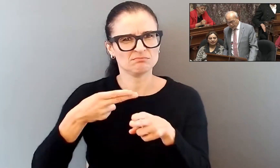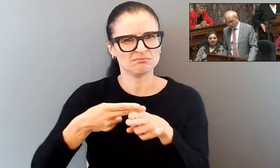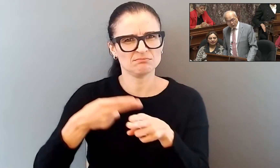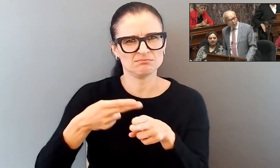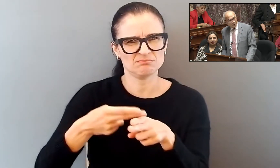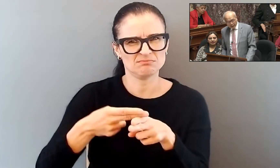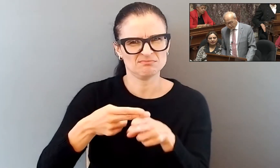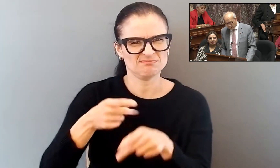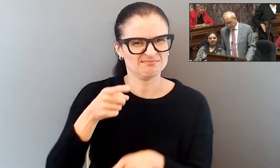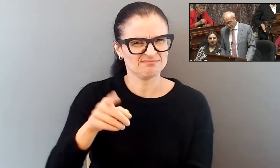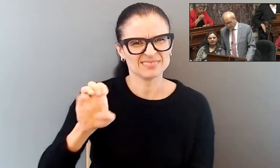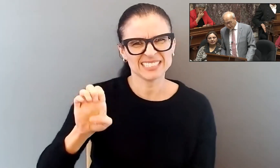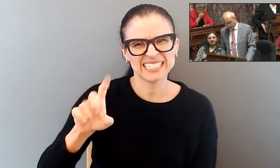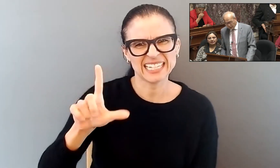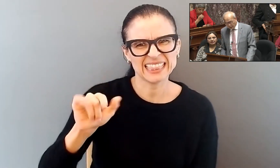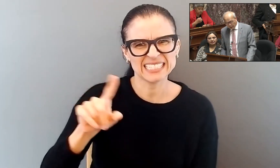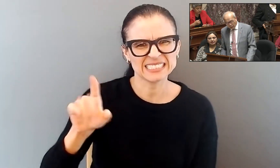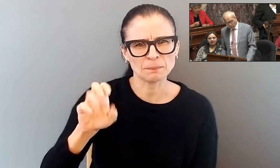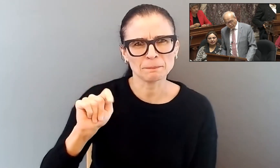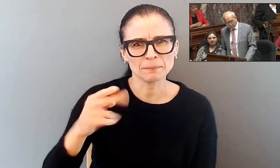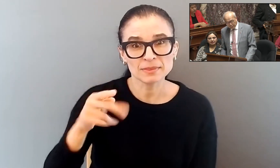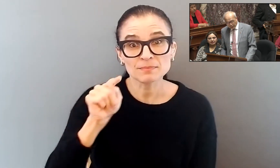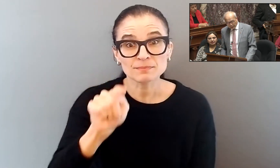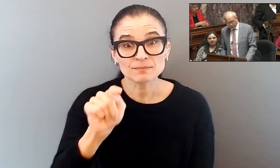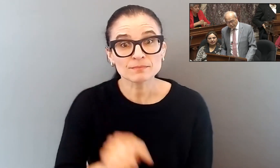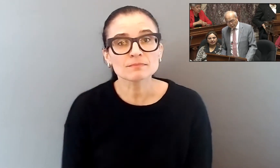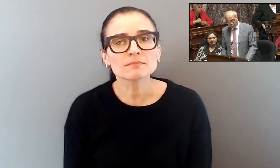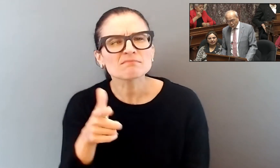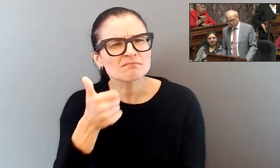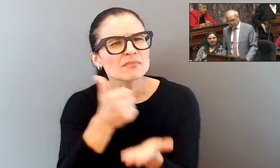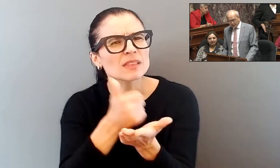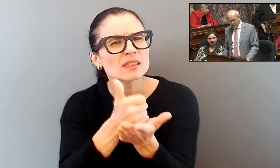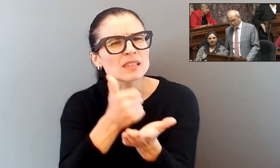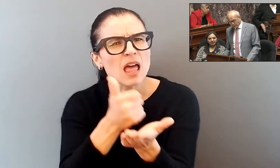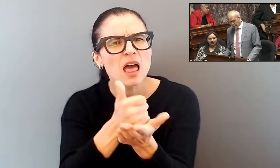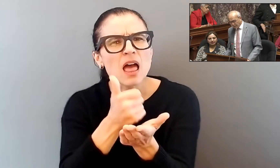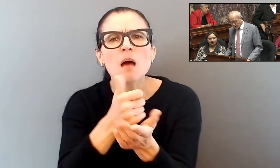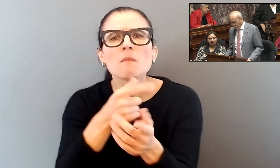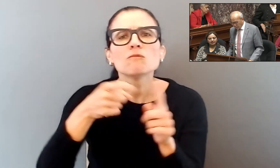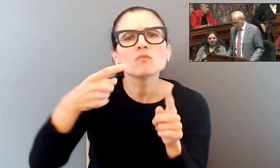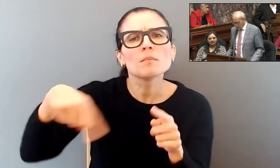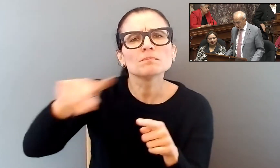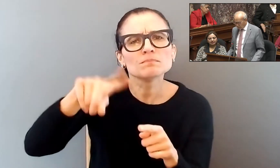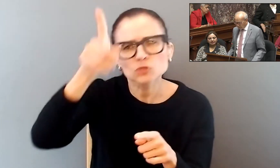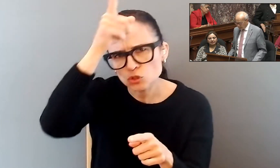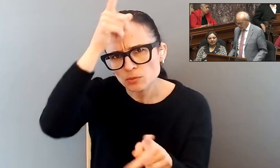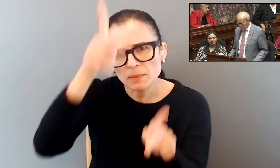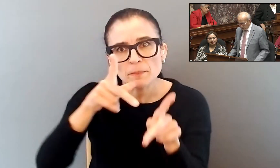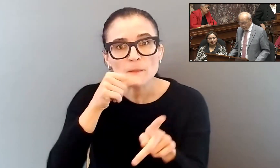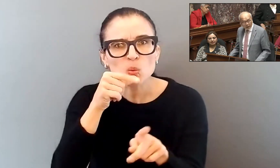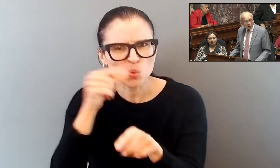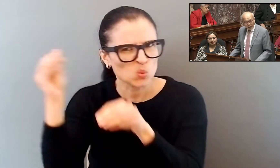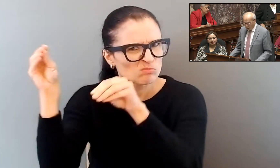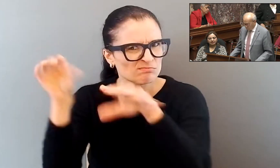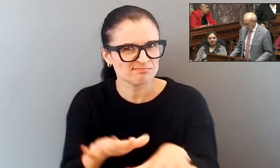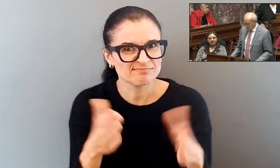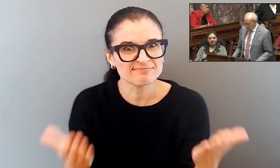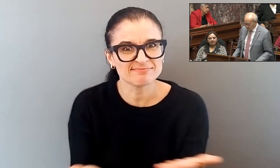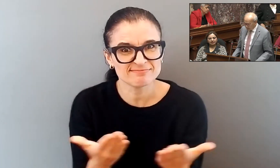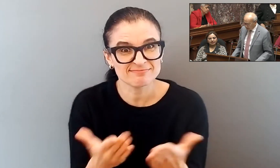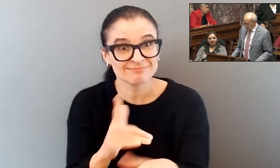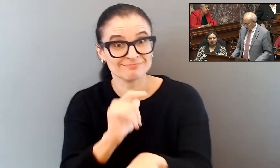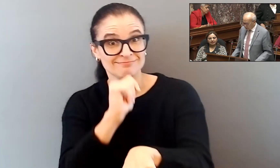German-Canadian Care Home in 1969, driven by the need for German seniors in Vancouver to receive care